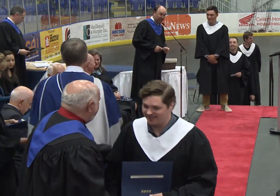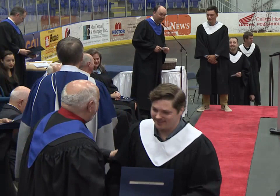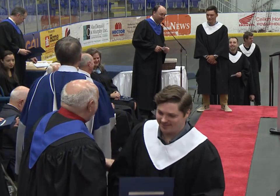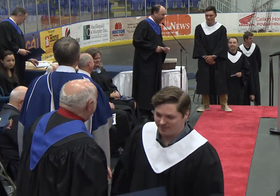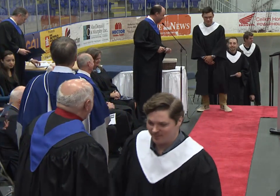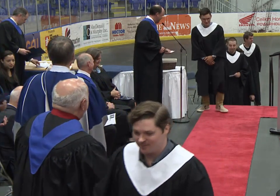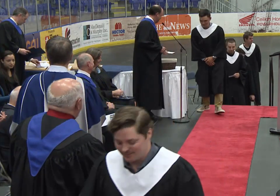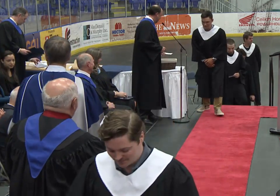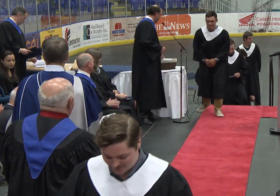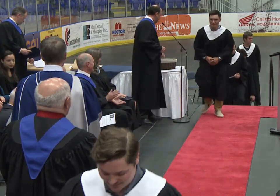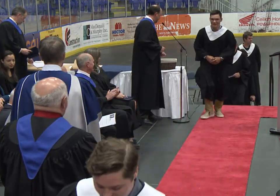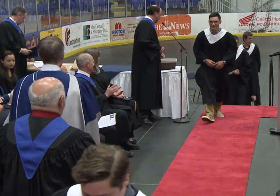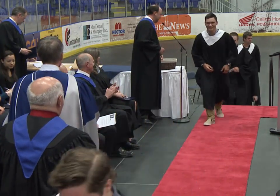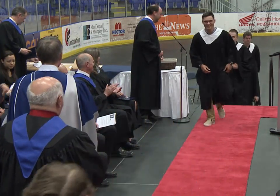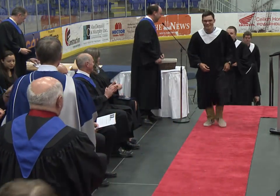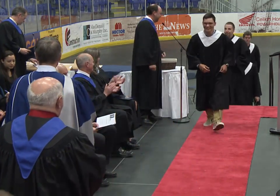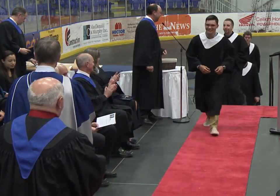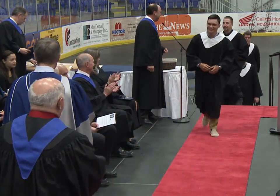Joseph Monk.